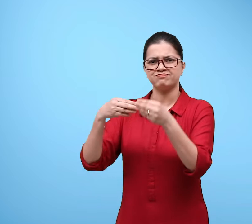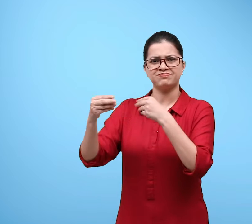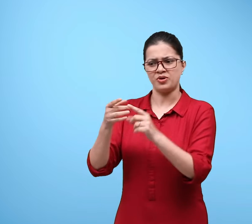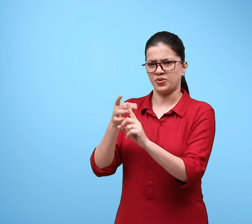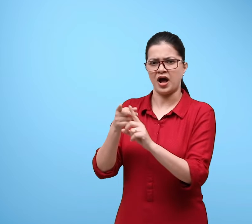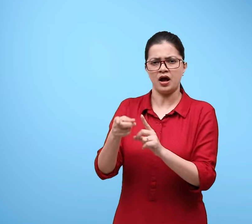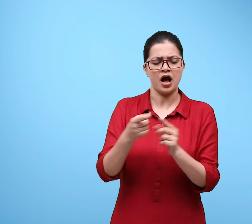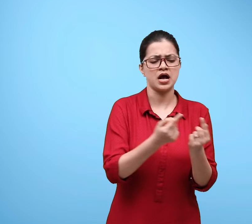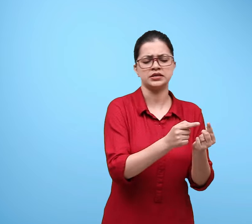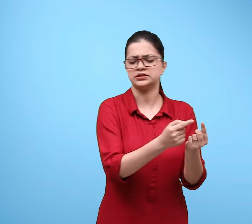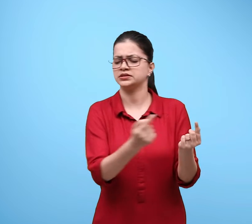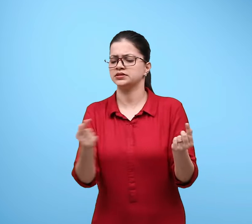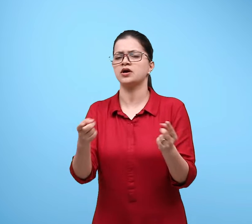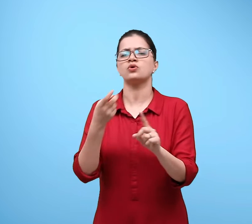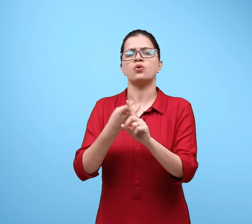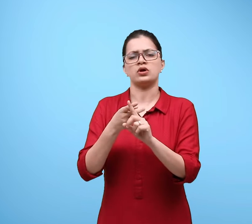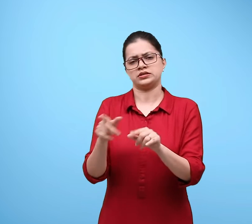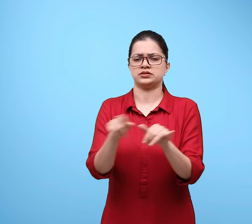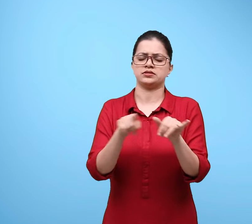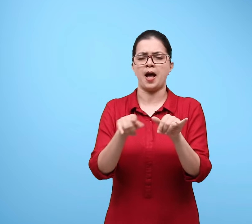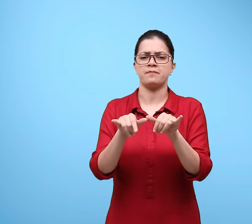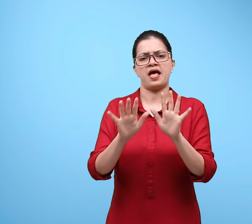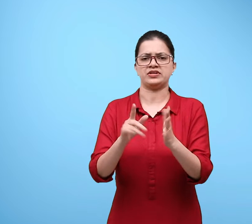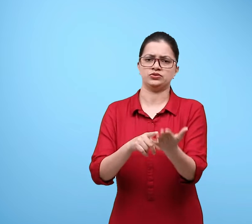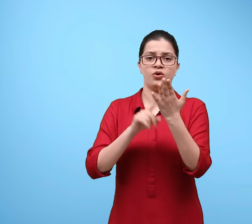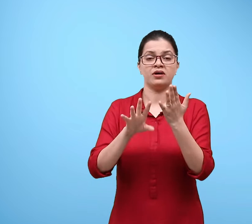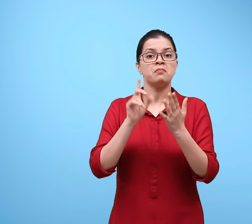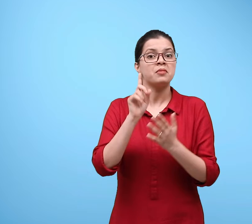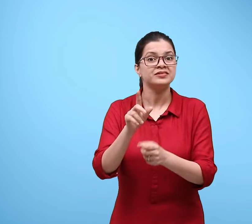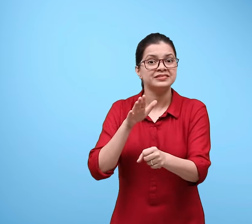copper, and aluminium that are not there in wood.